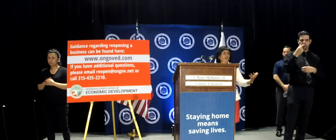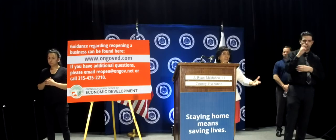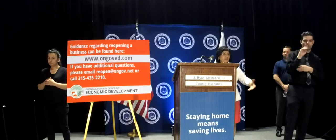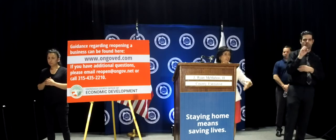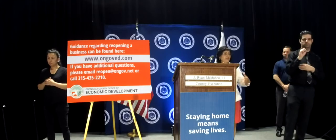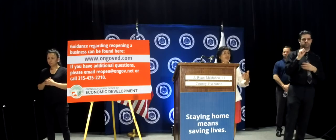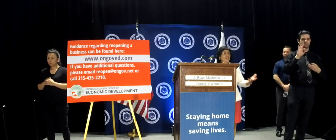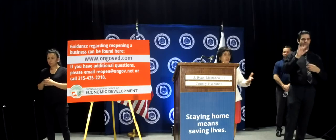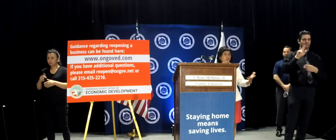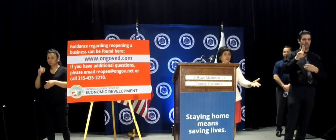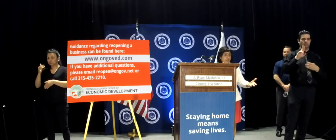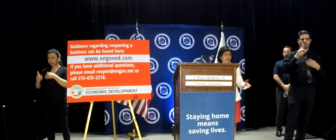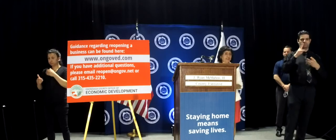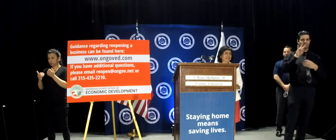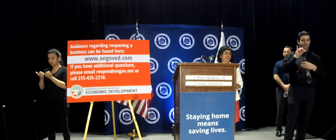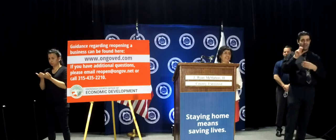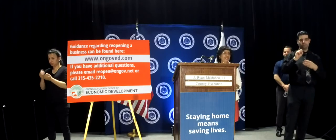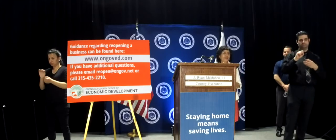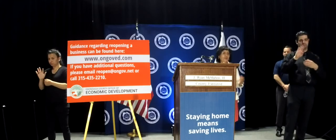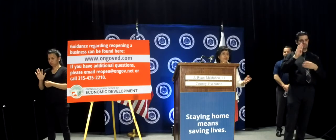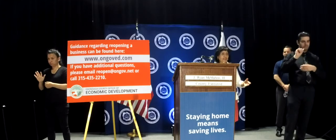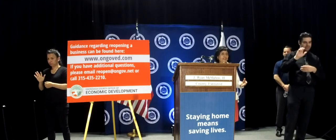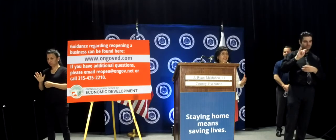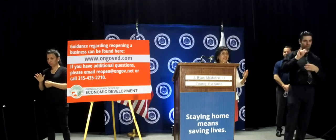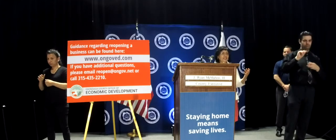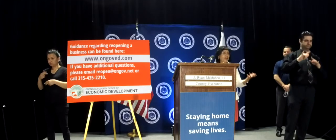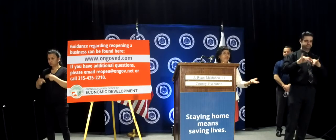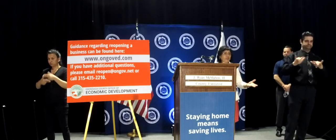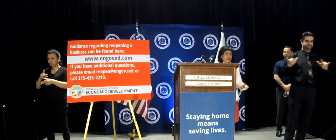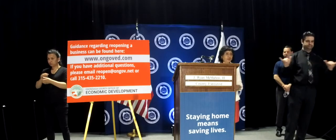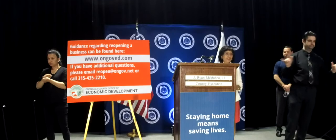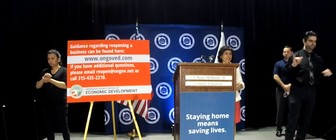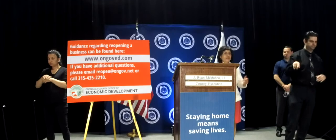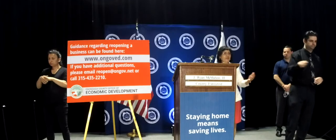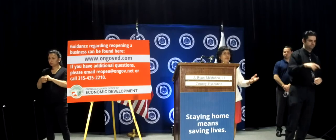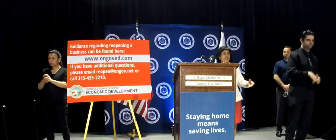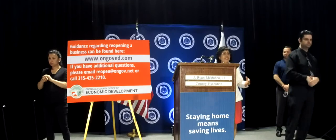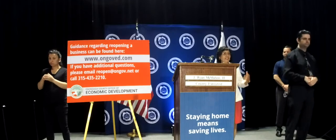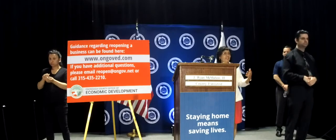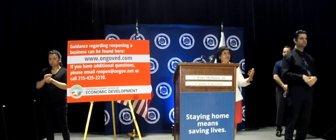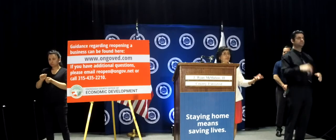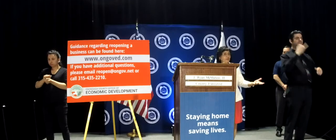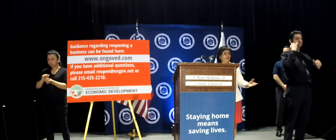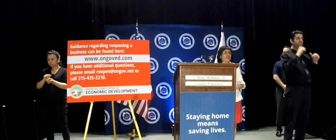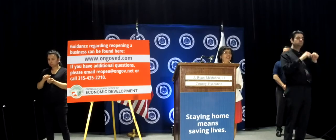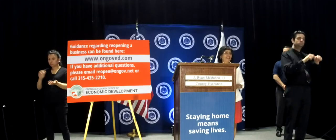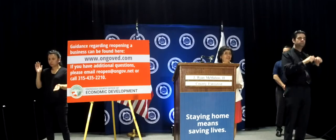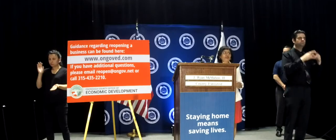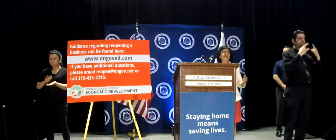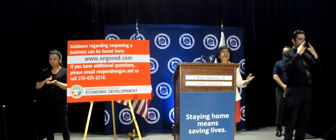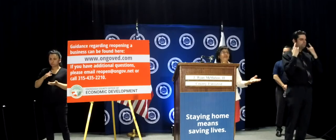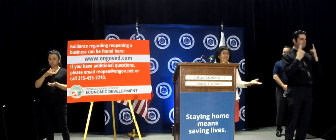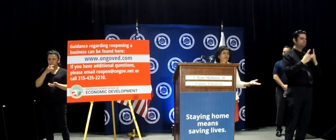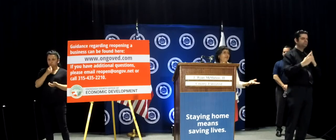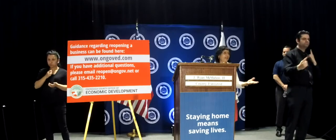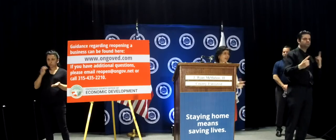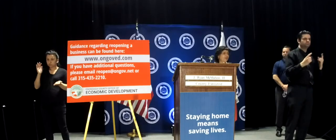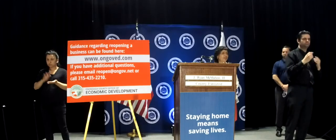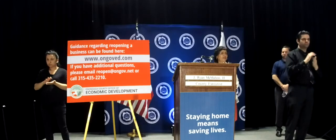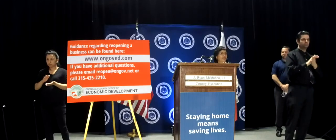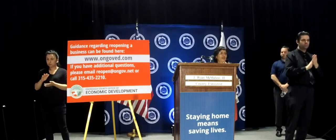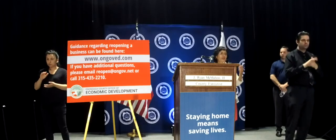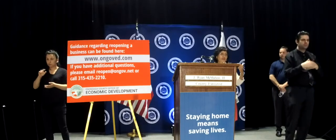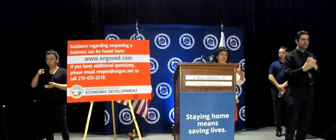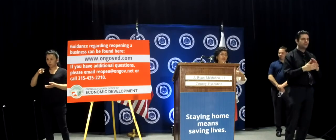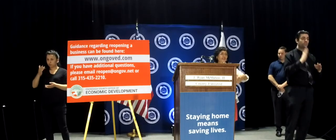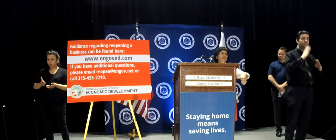in fall, if you continue this practice, it will prevent common cold. It will prevent flu, right? So hopefully we'll have a better